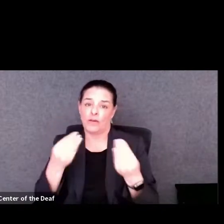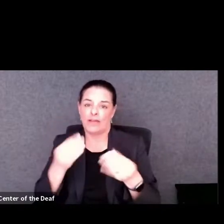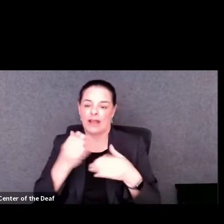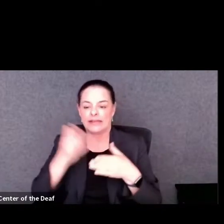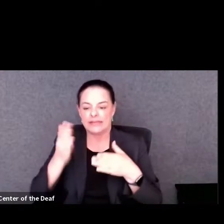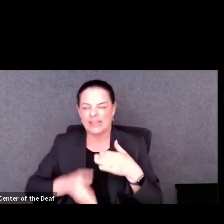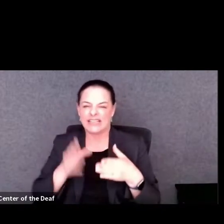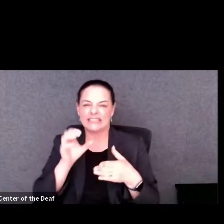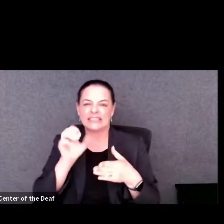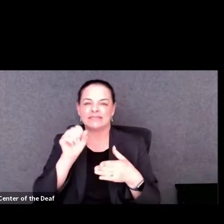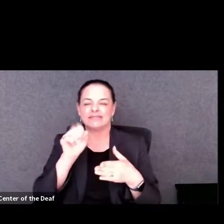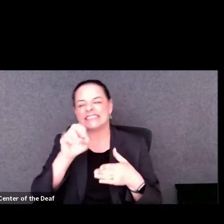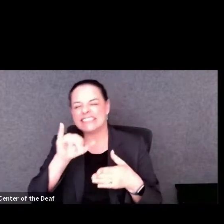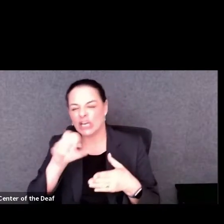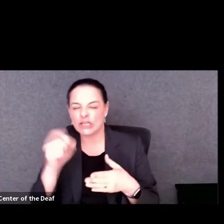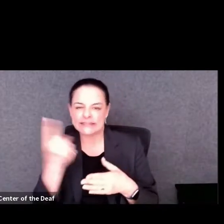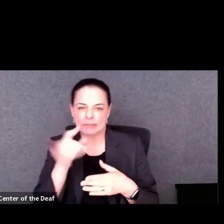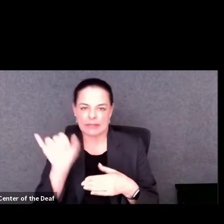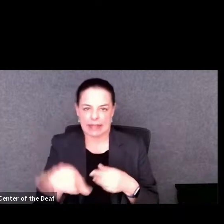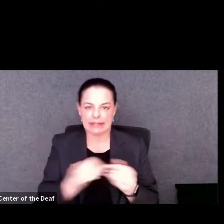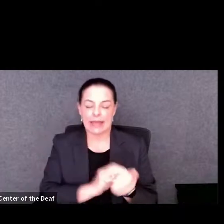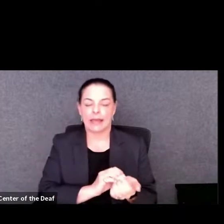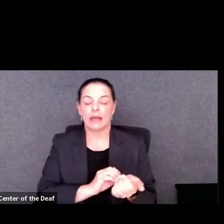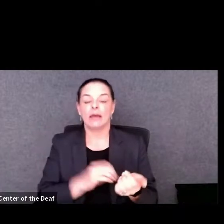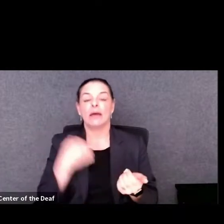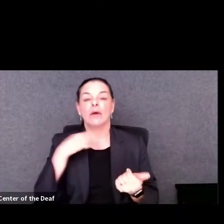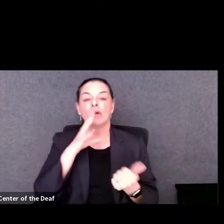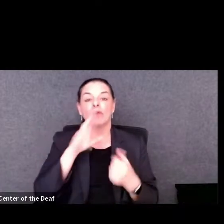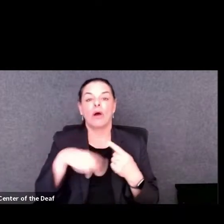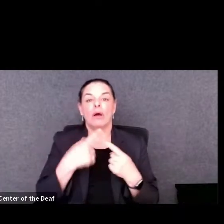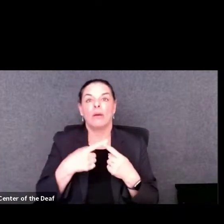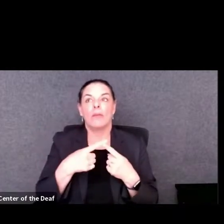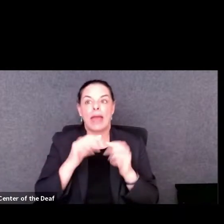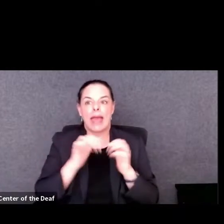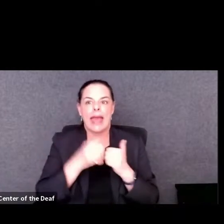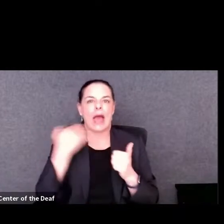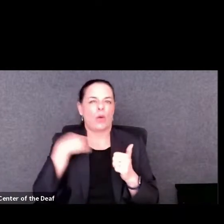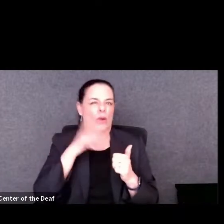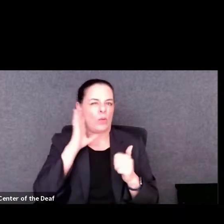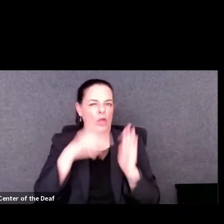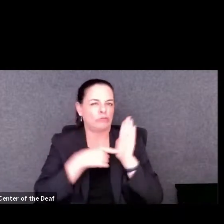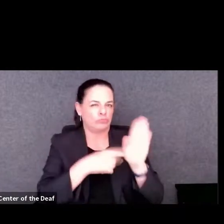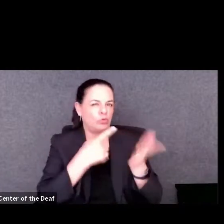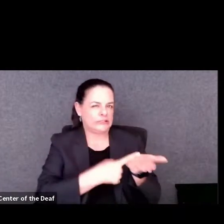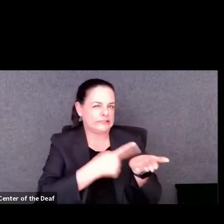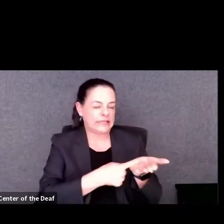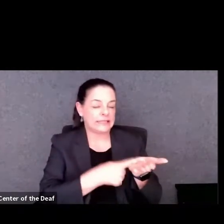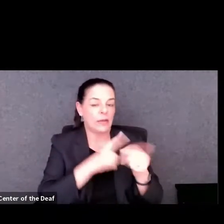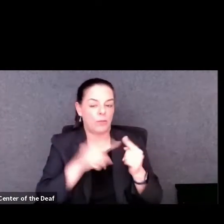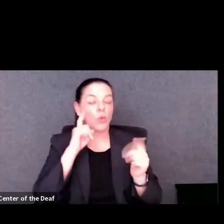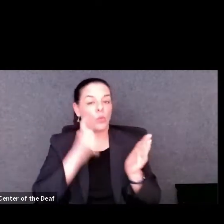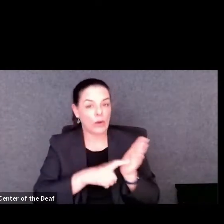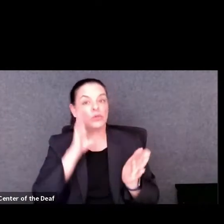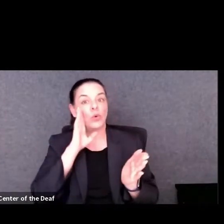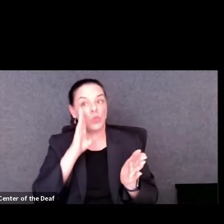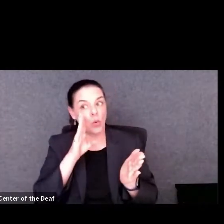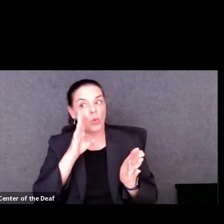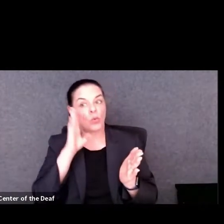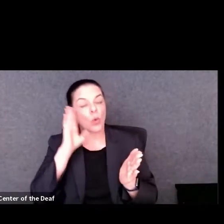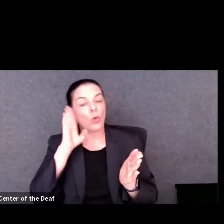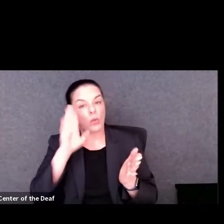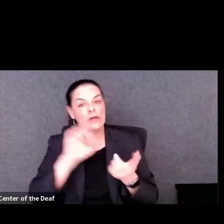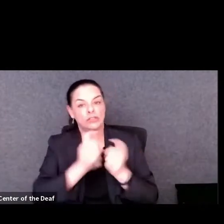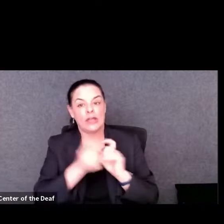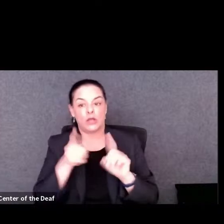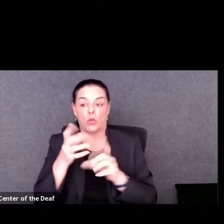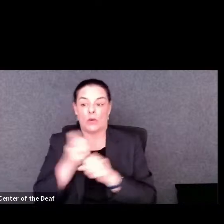completed series of vaccines, something along those lines. We're talking about how we're going to reflect that, but we do recognize that it'll change as we get the 1 dose